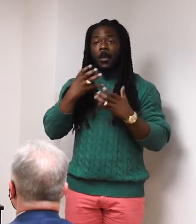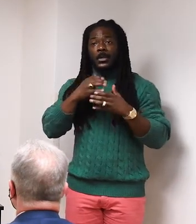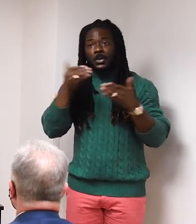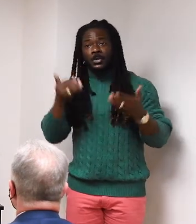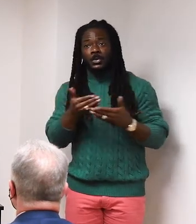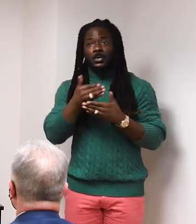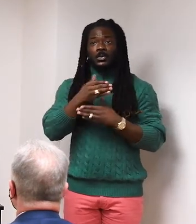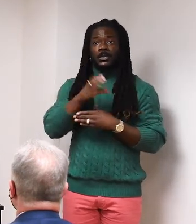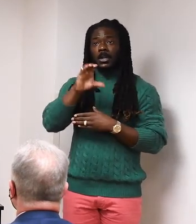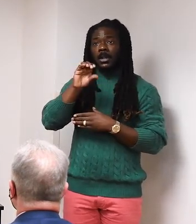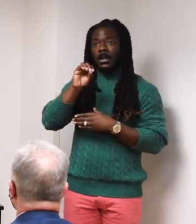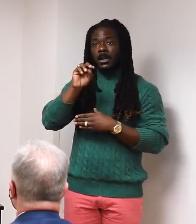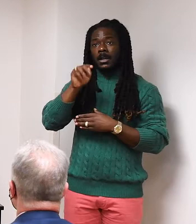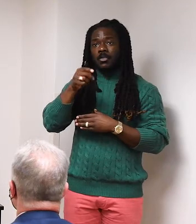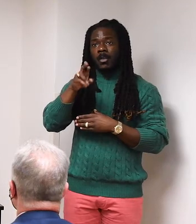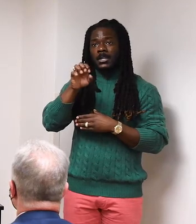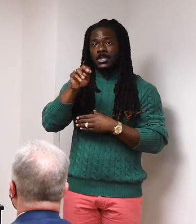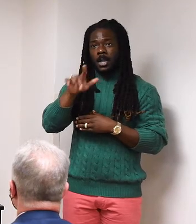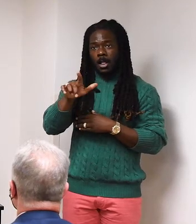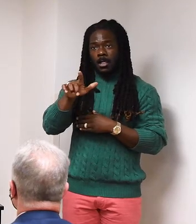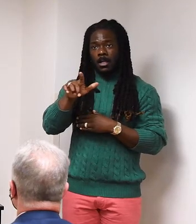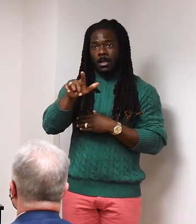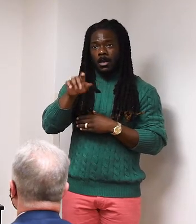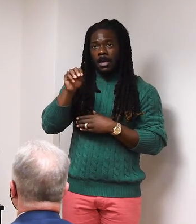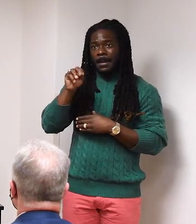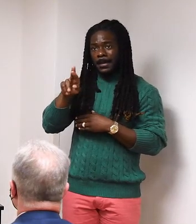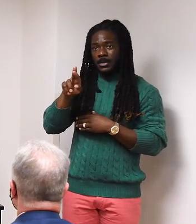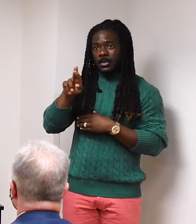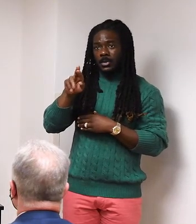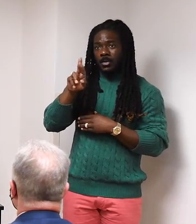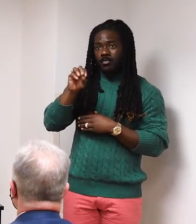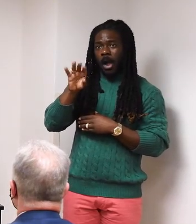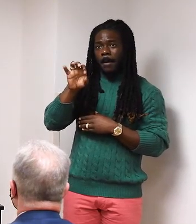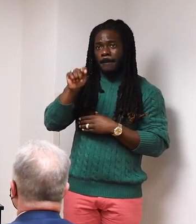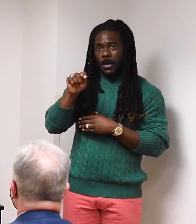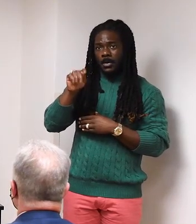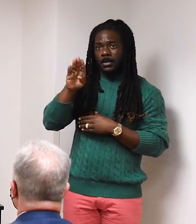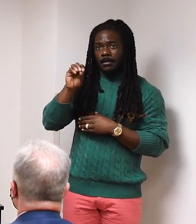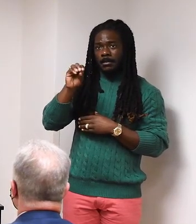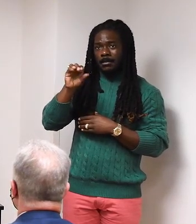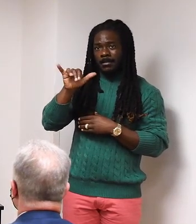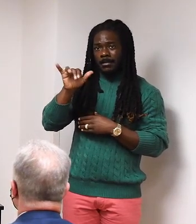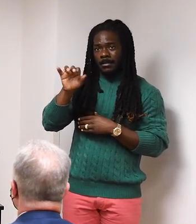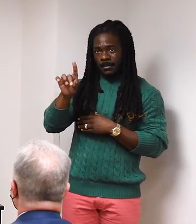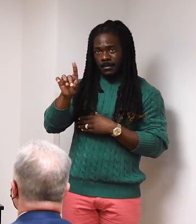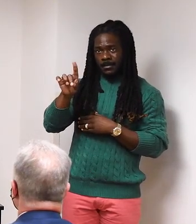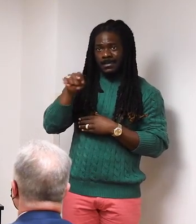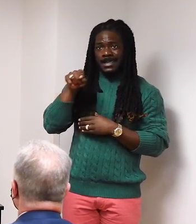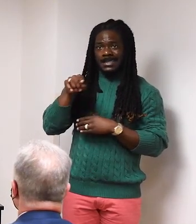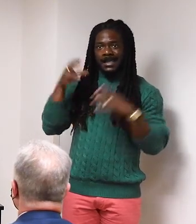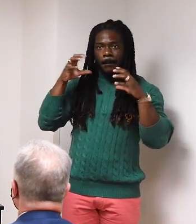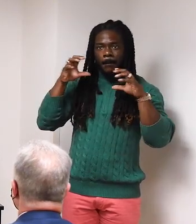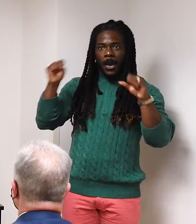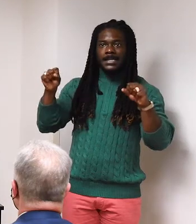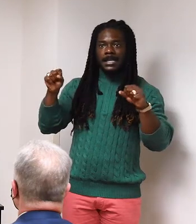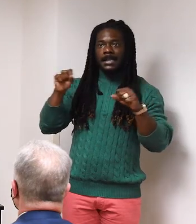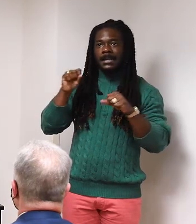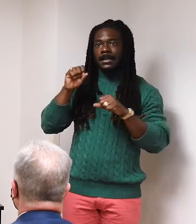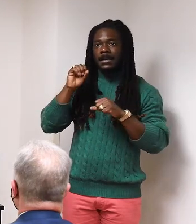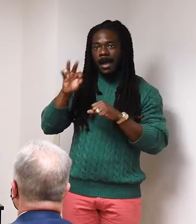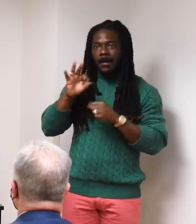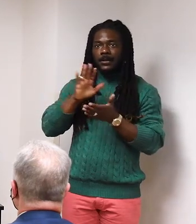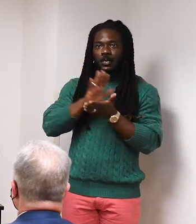the congressional, I want to introduce Mr. Robert Boyd, who is the president of